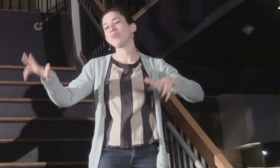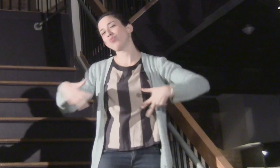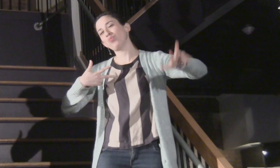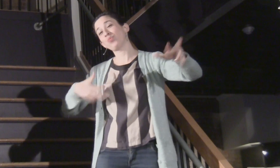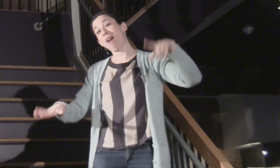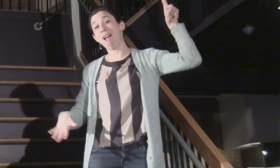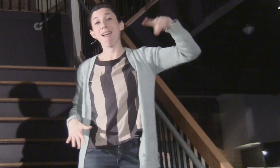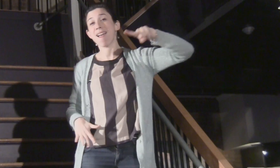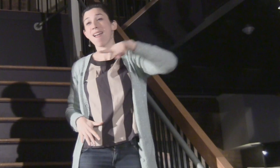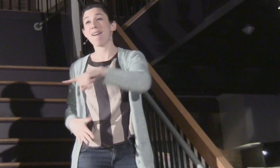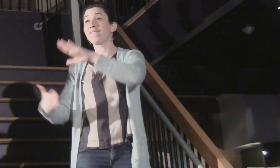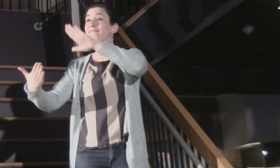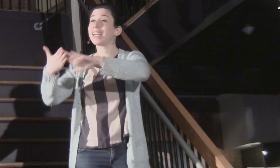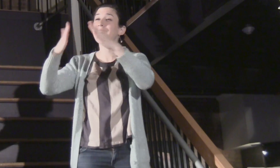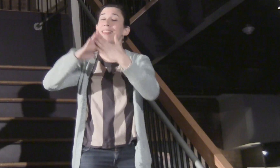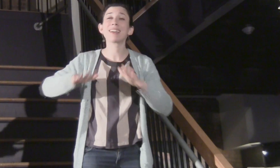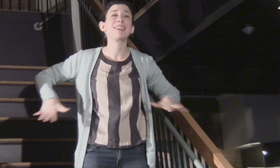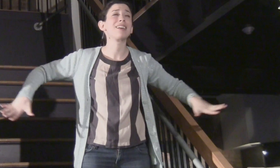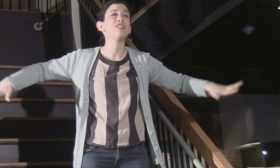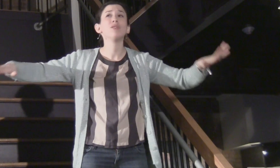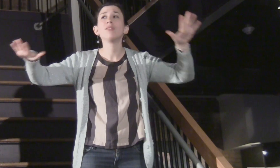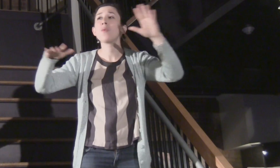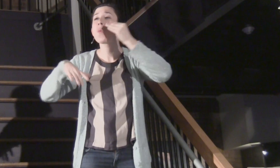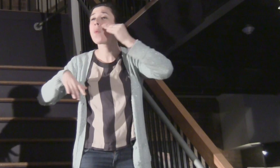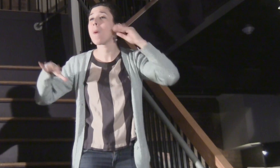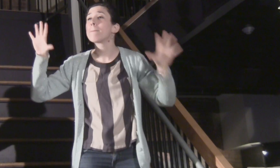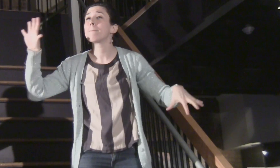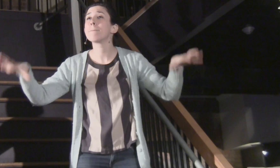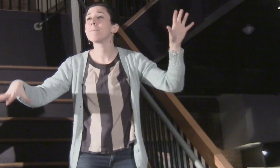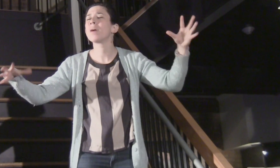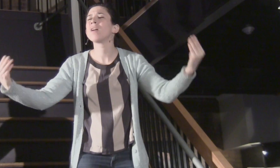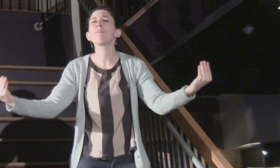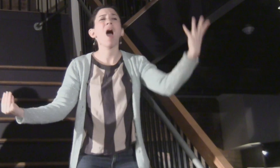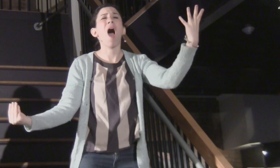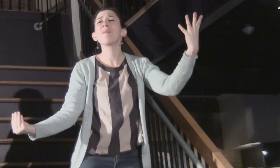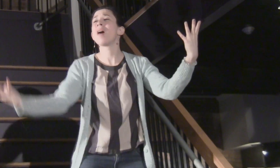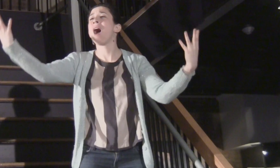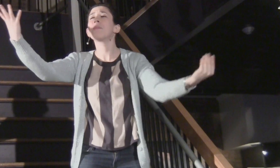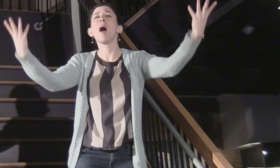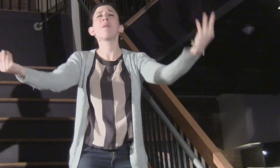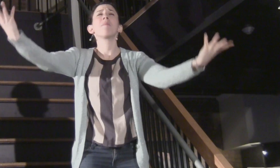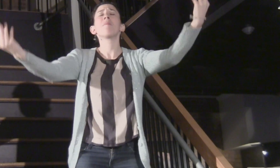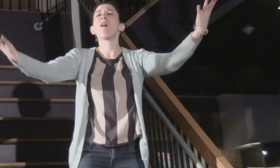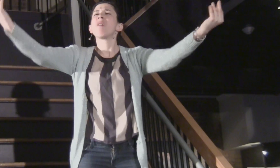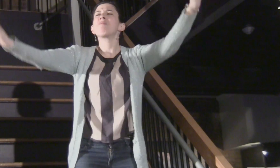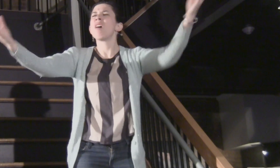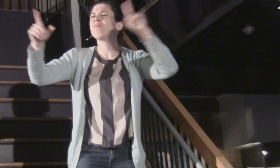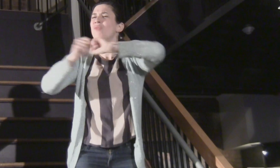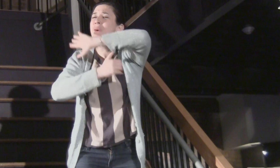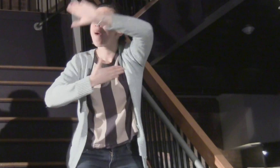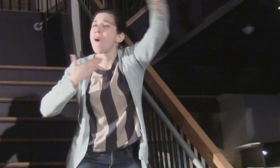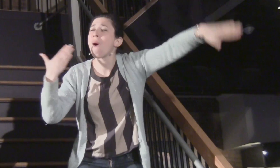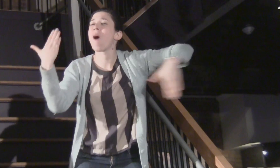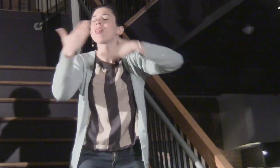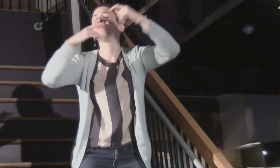that the goblins were all gone and they can have their community back again to home. And everyone went home and lit their